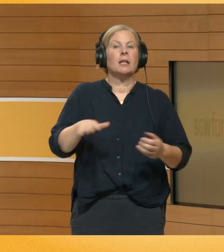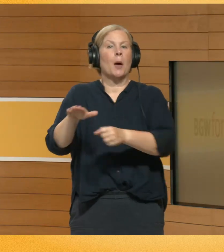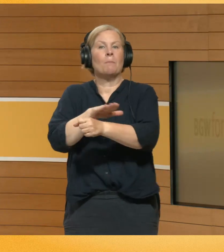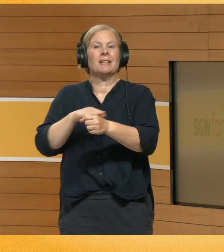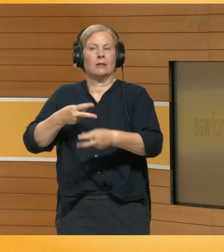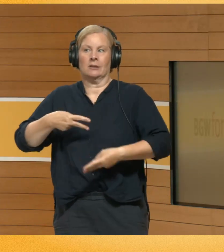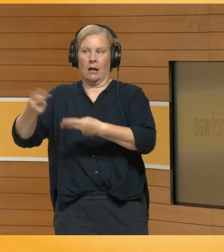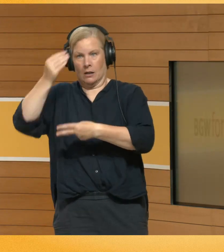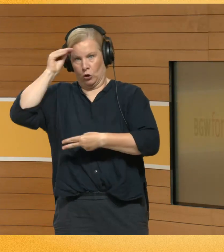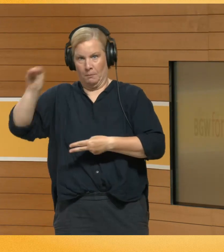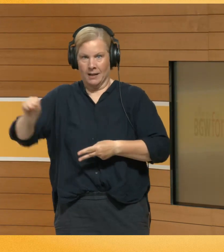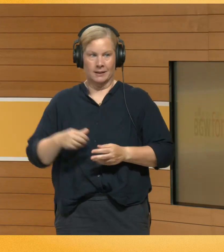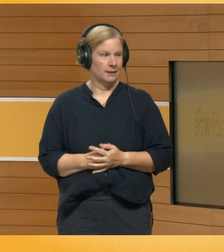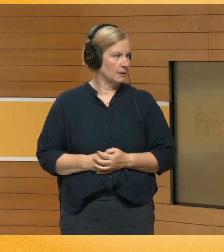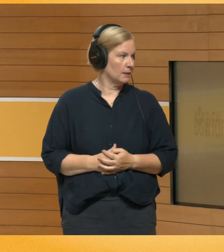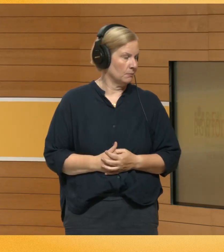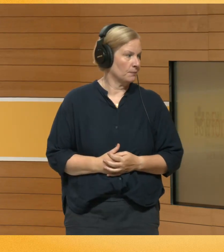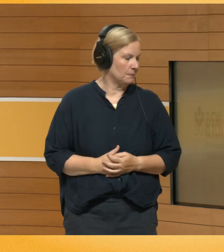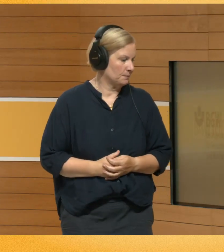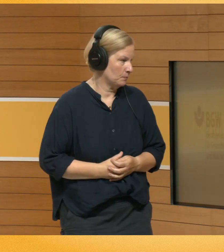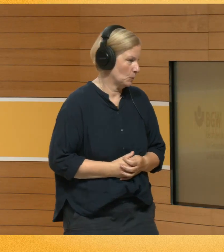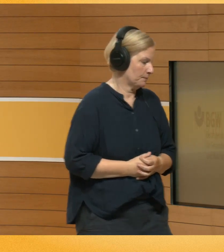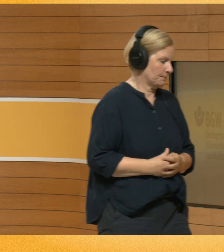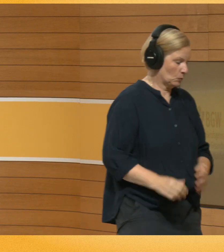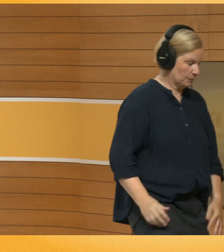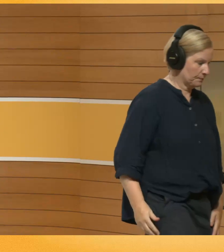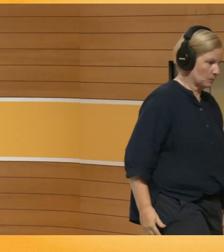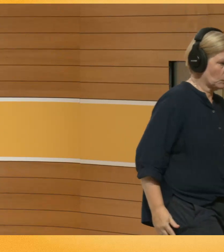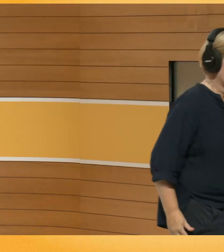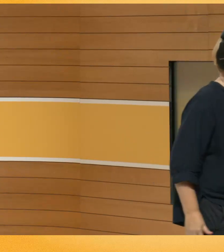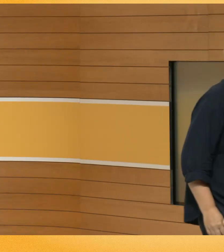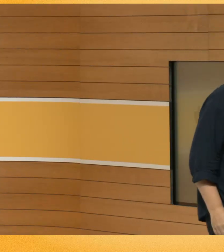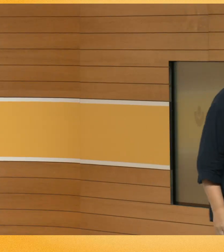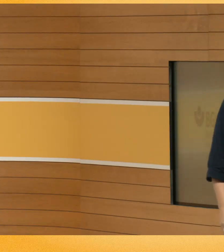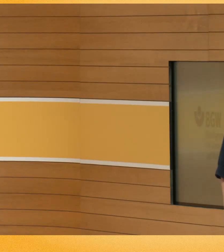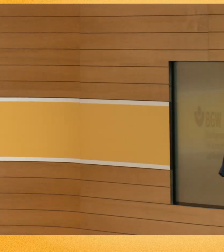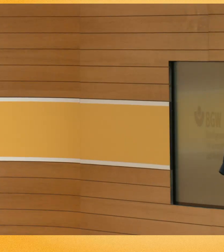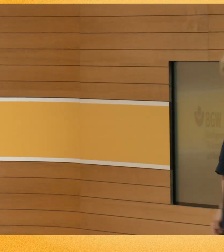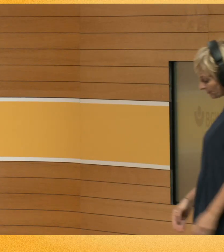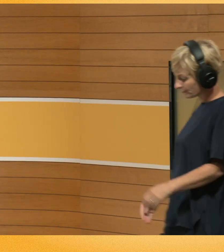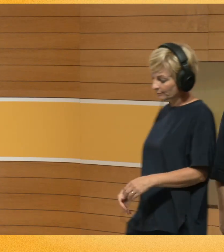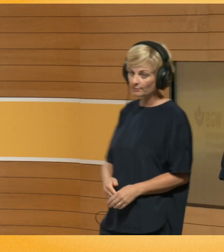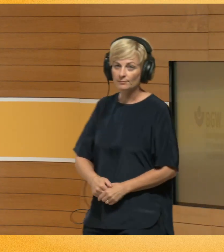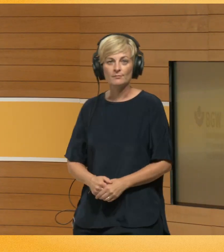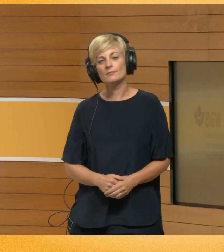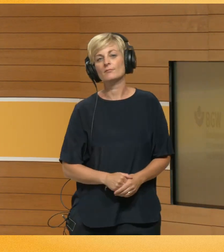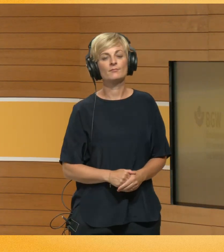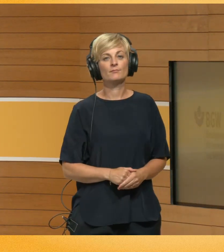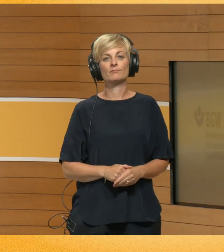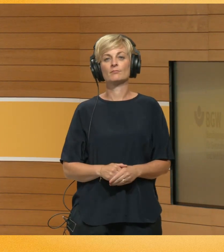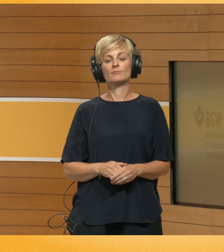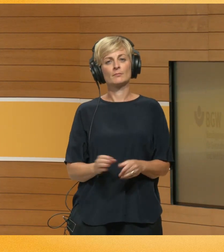have the teleconsultation or telemedicine centers, others don't. But where they do have the operations of